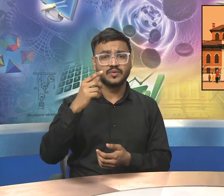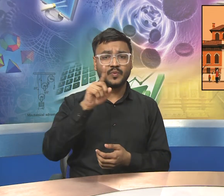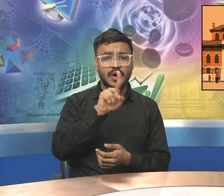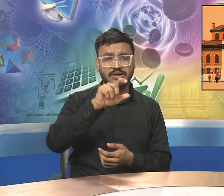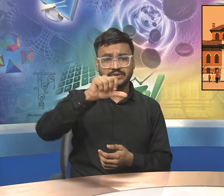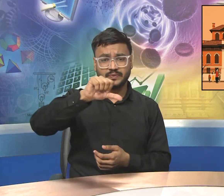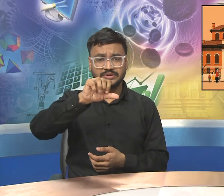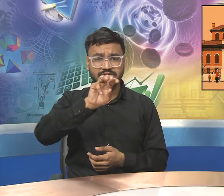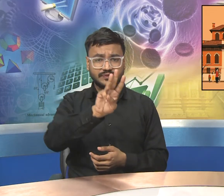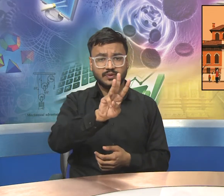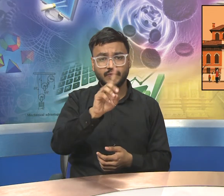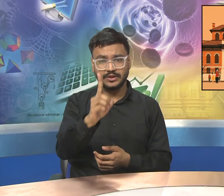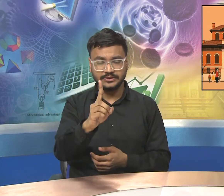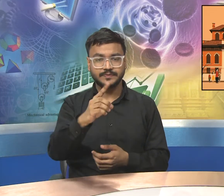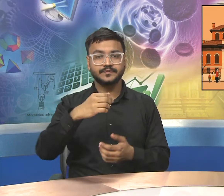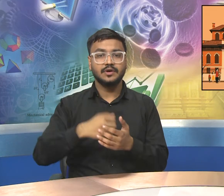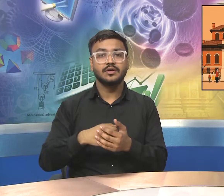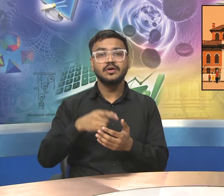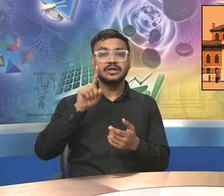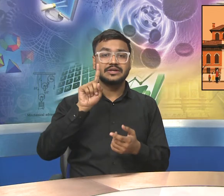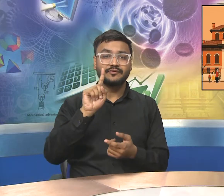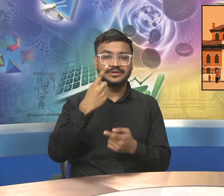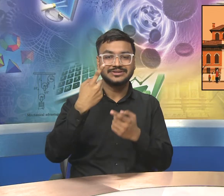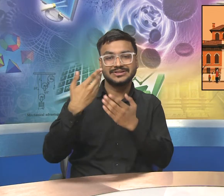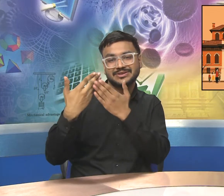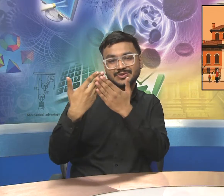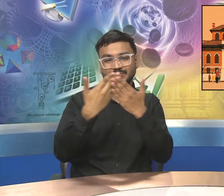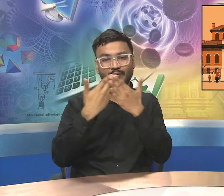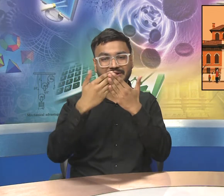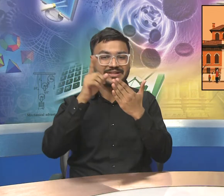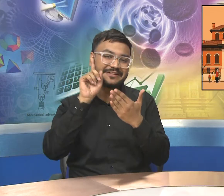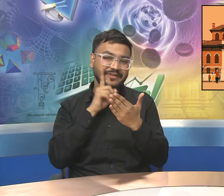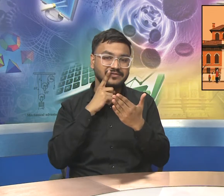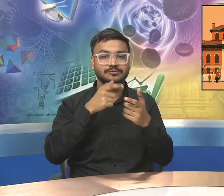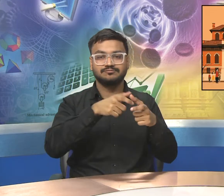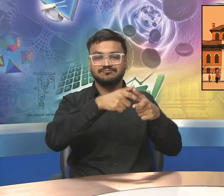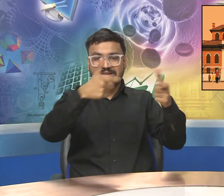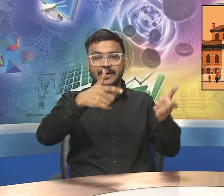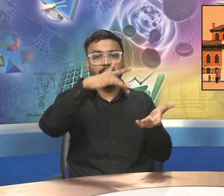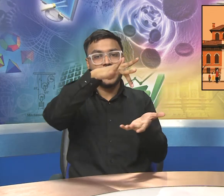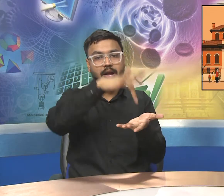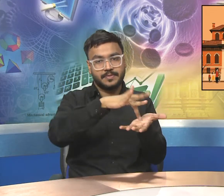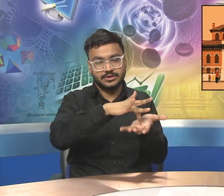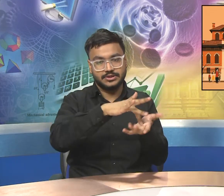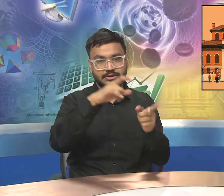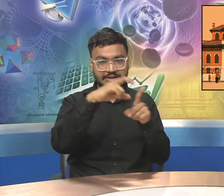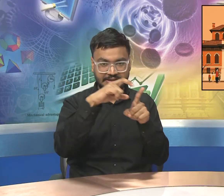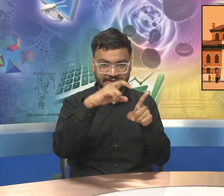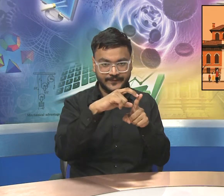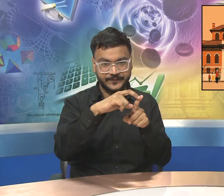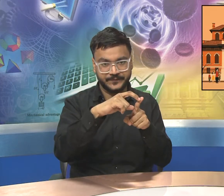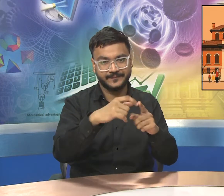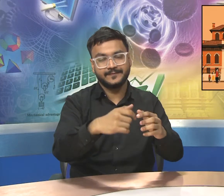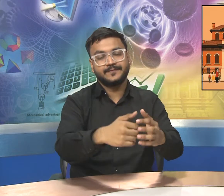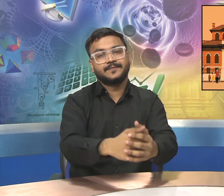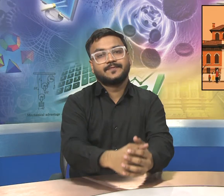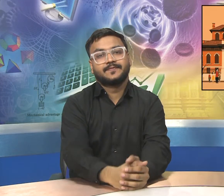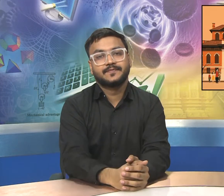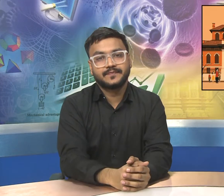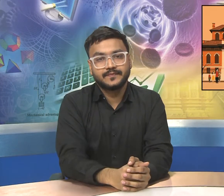The first deaf school founded in Delhi was in 1931.